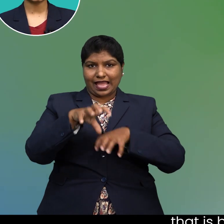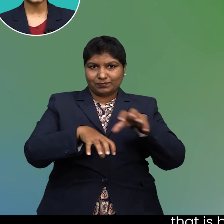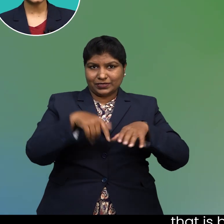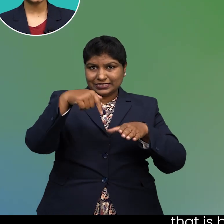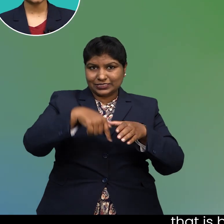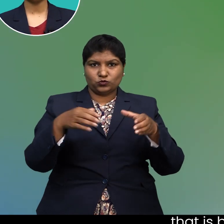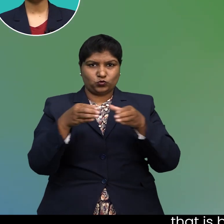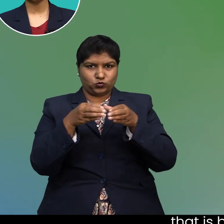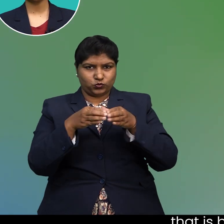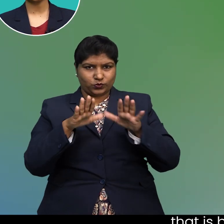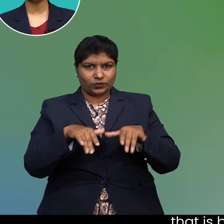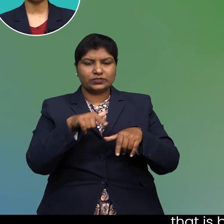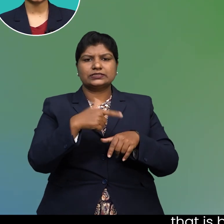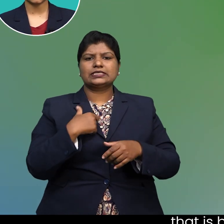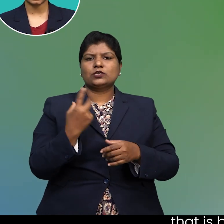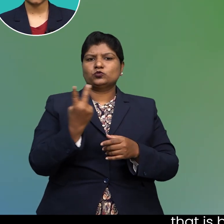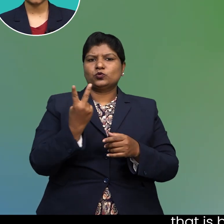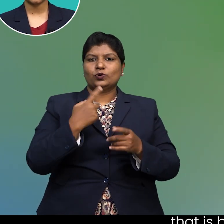filarial worms,